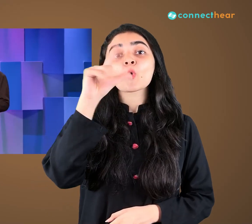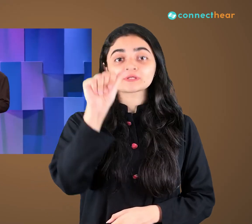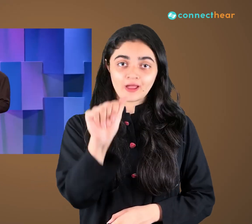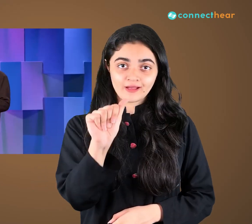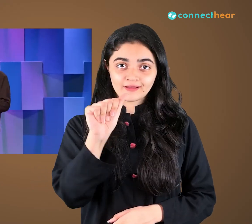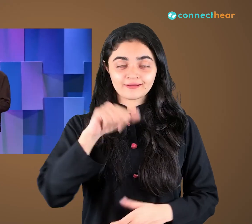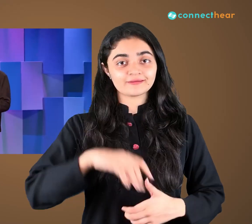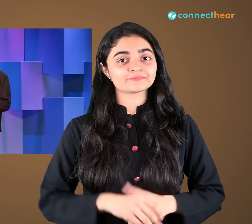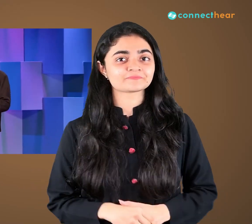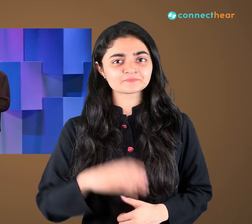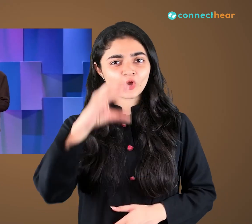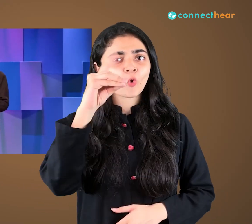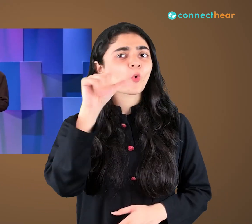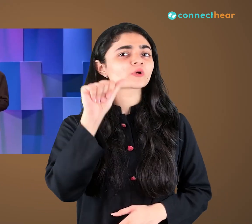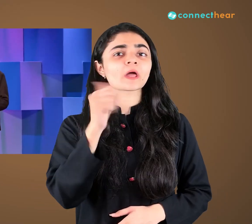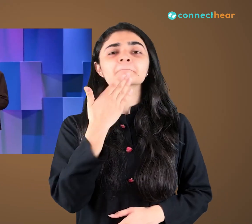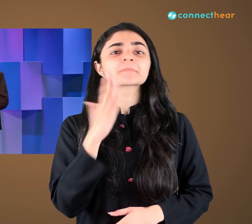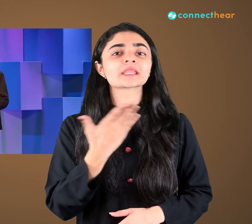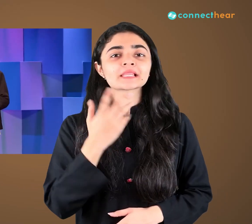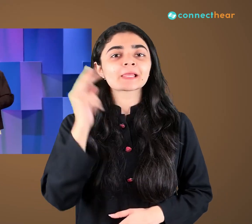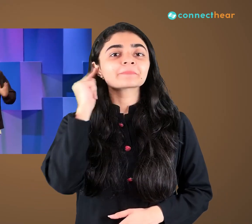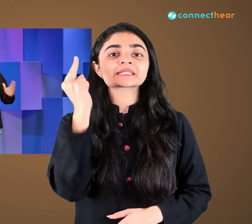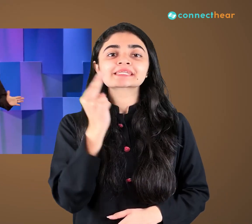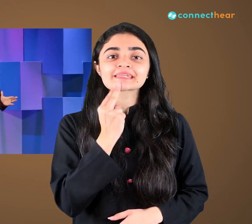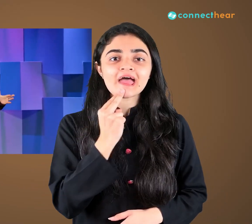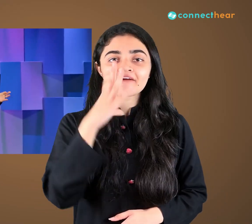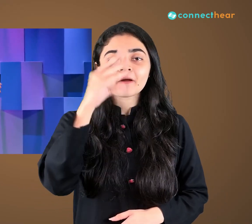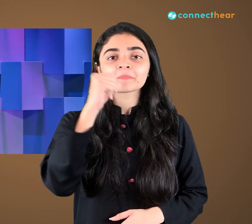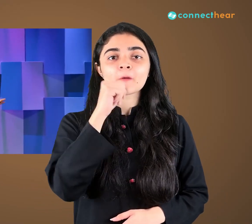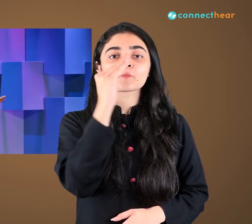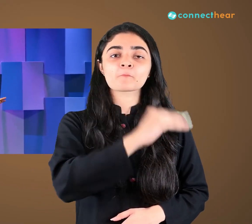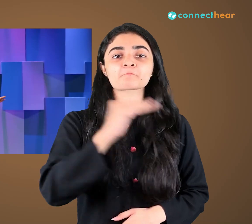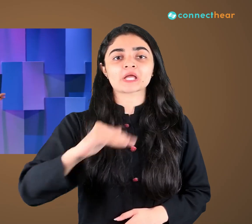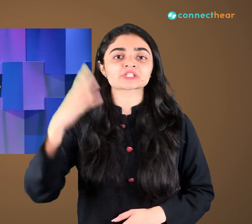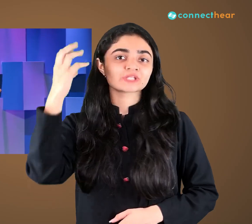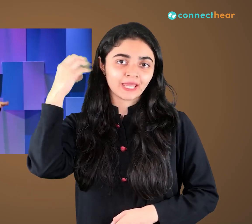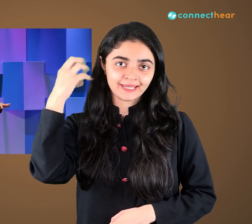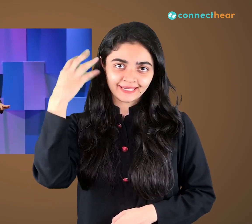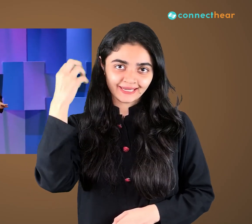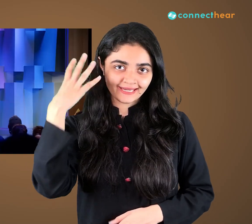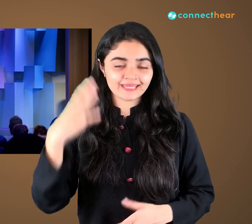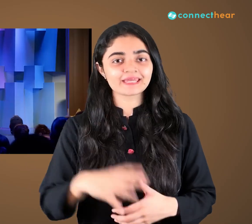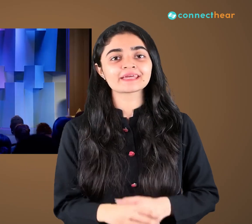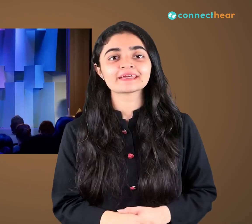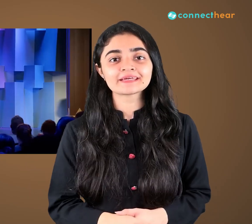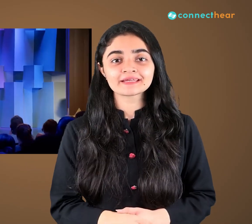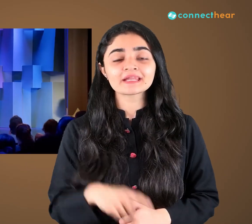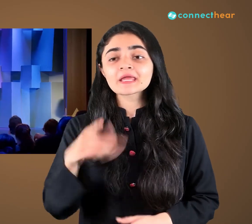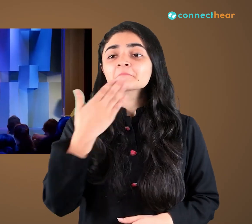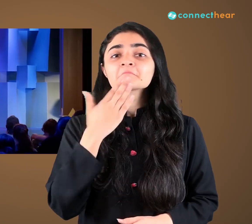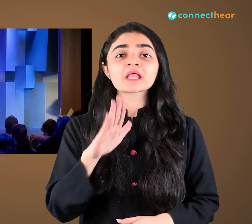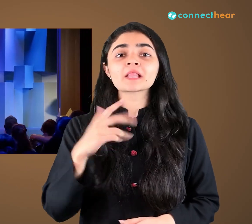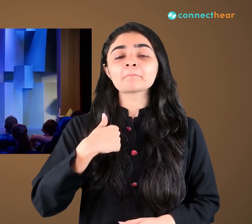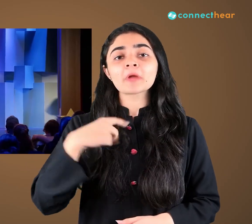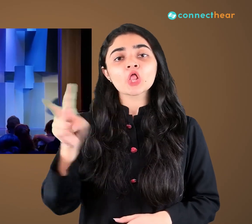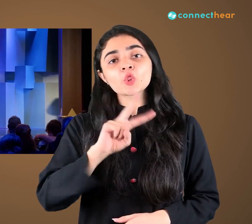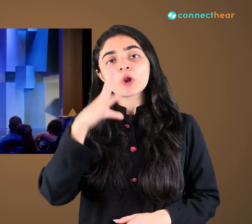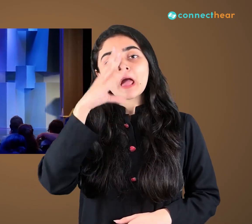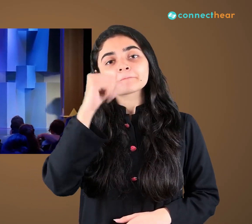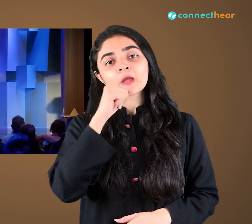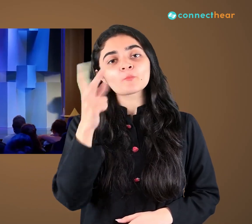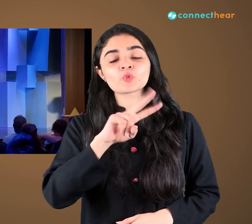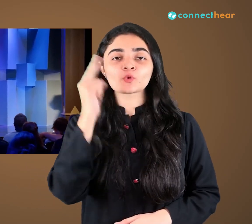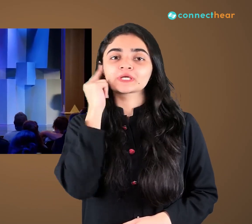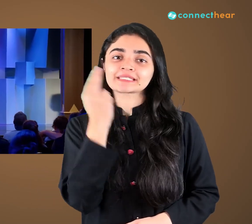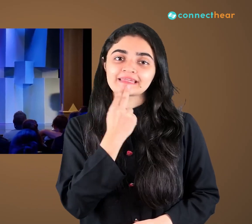So I am a CODA. CODA. That is a child of a deaf adult. So what that means is